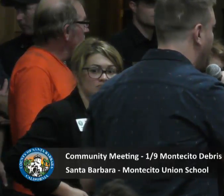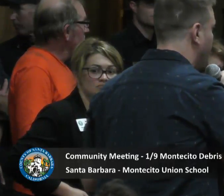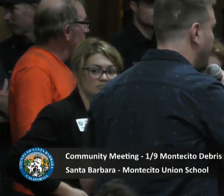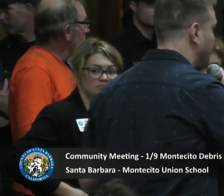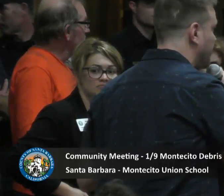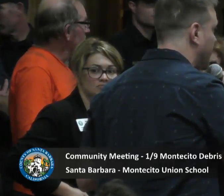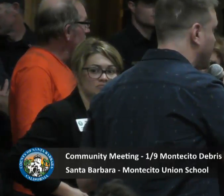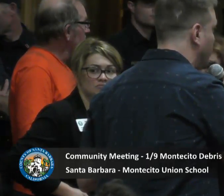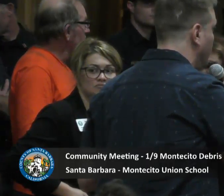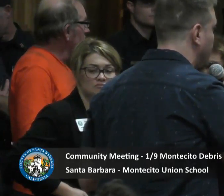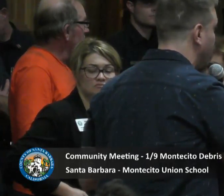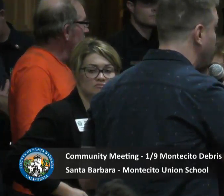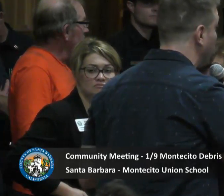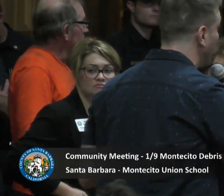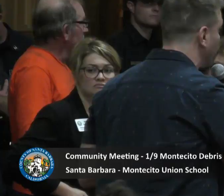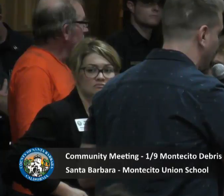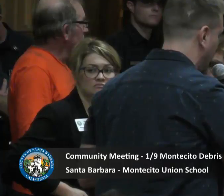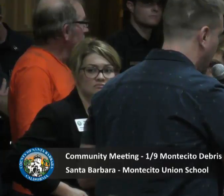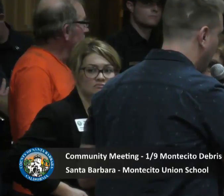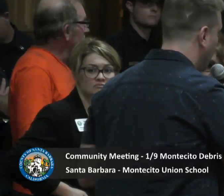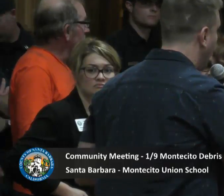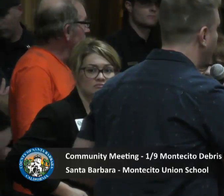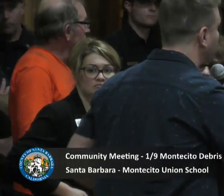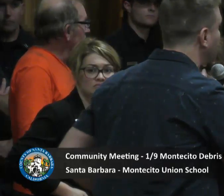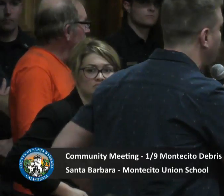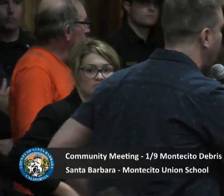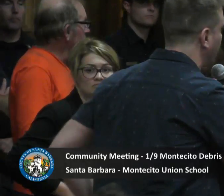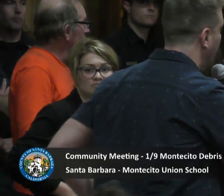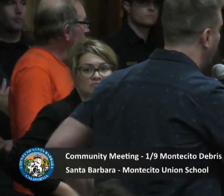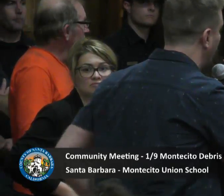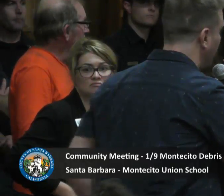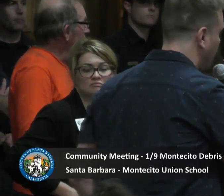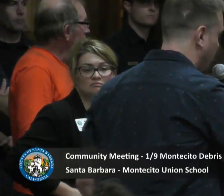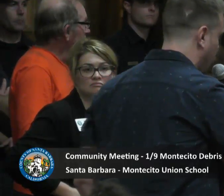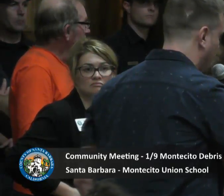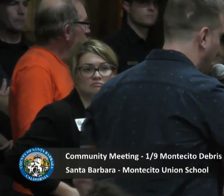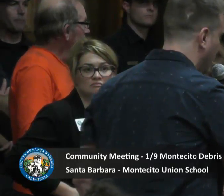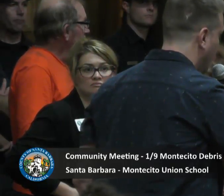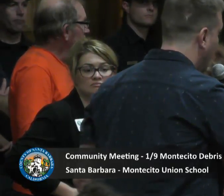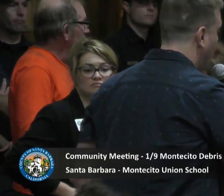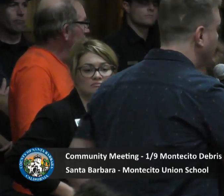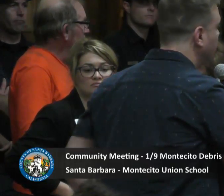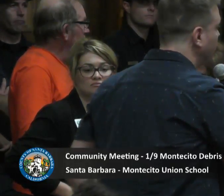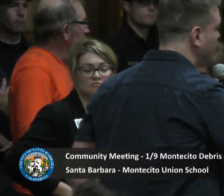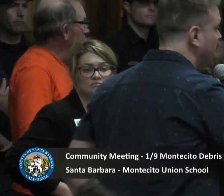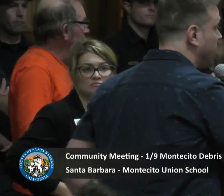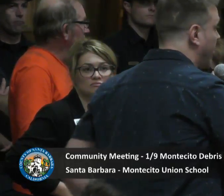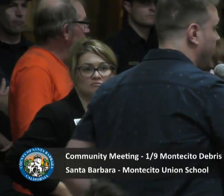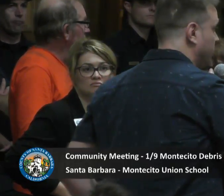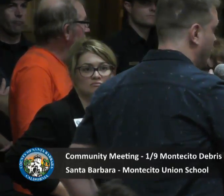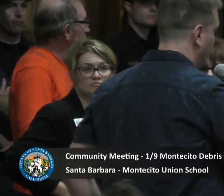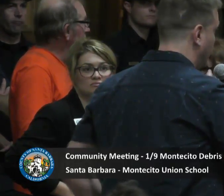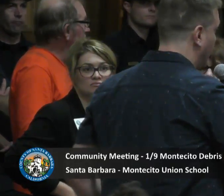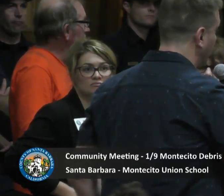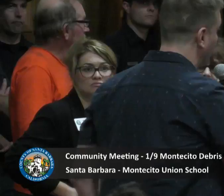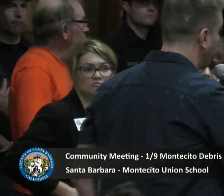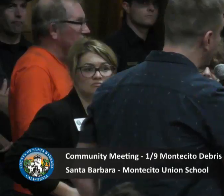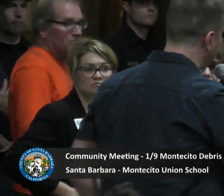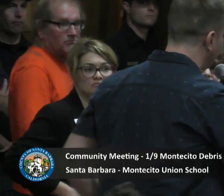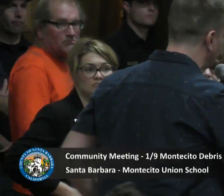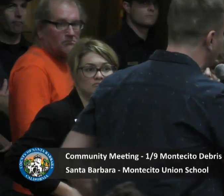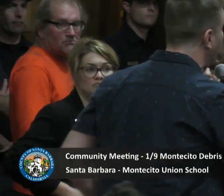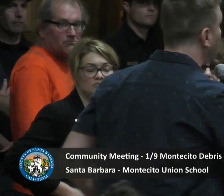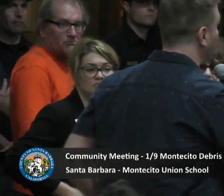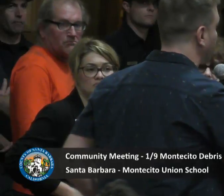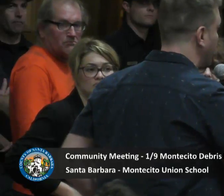geological environmental study schools in the world. We have to share community with. I even spoke to people out in the geology department. They